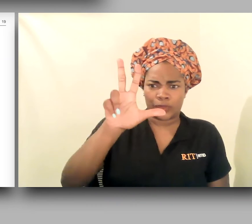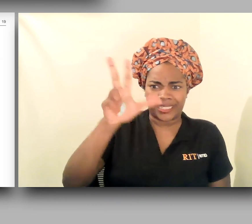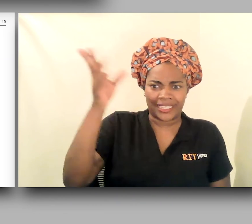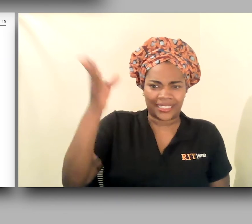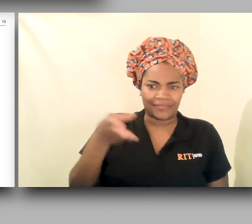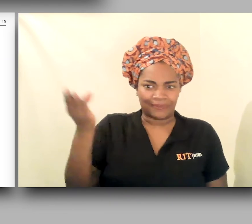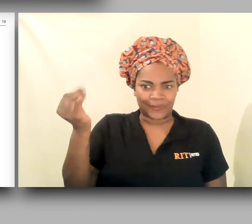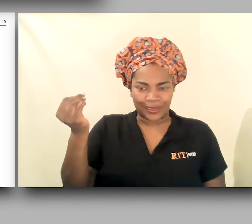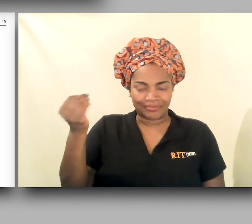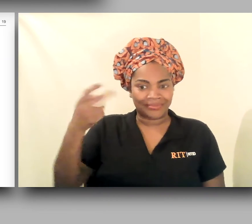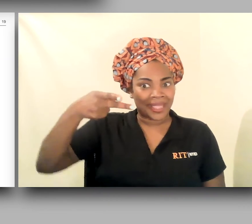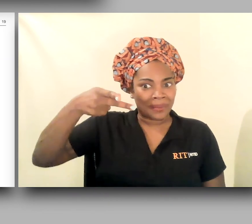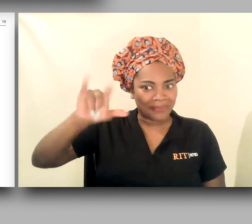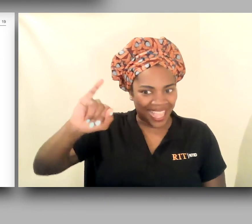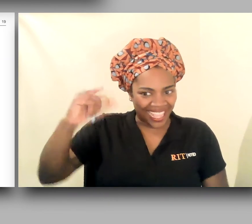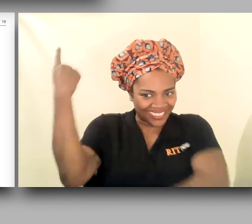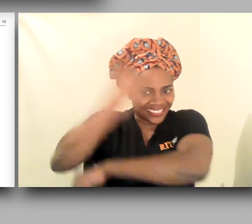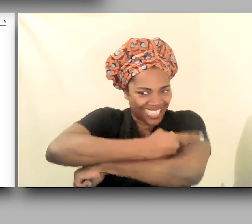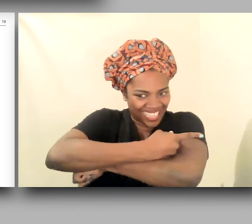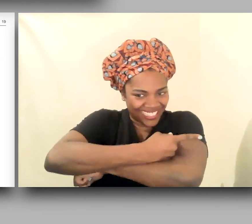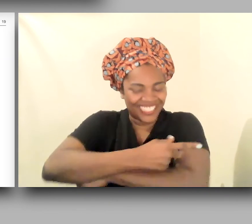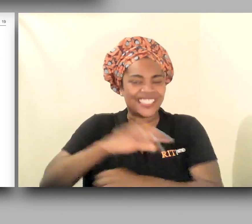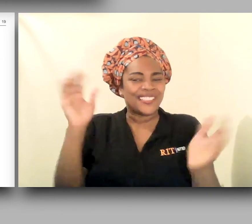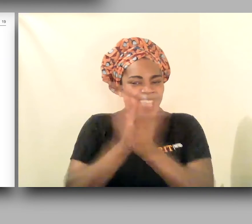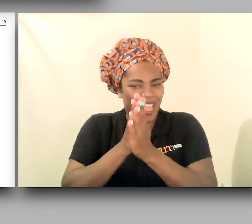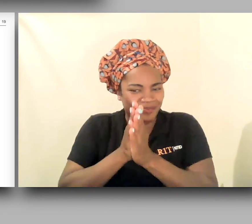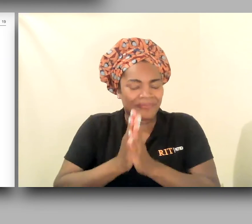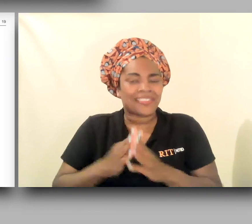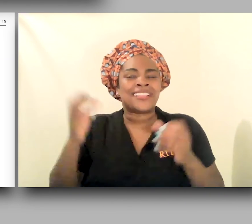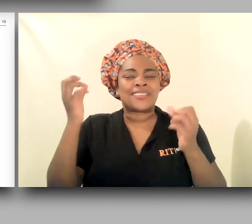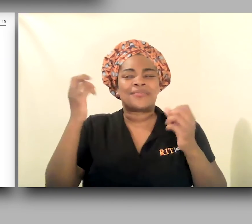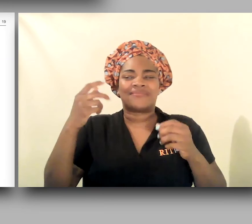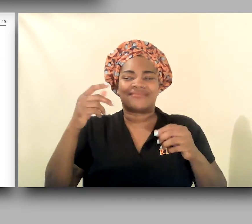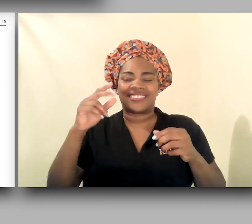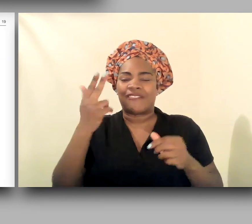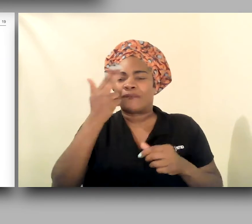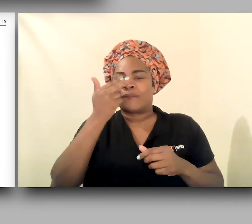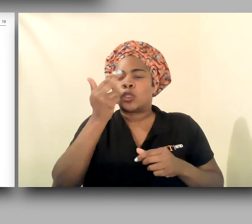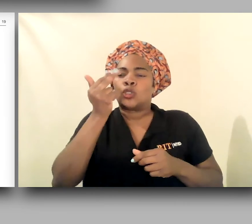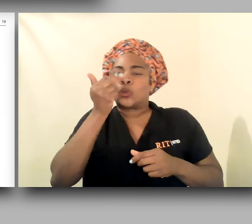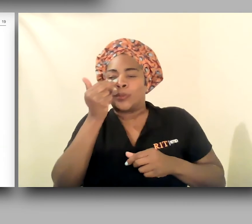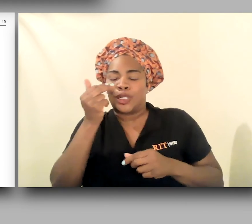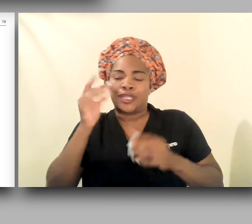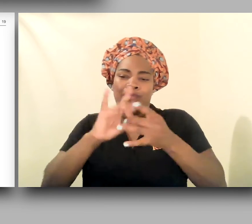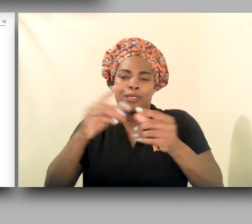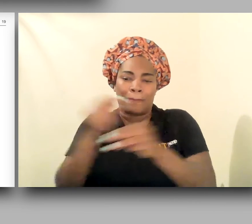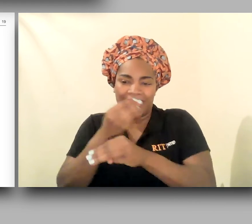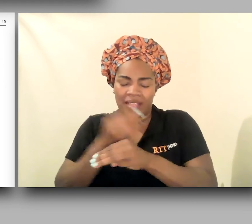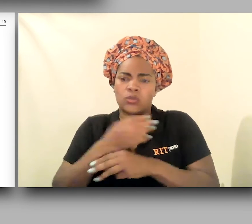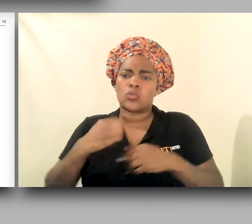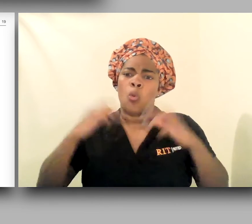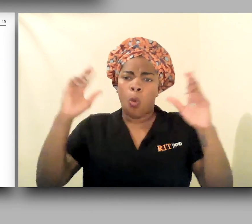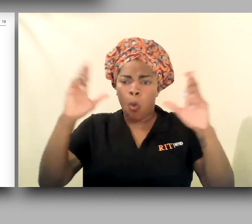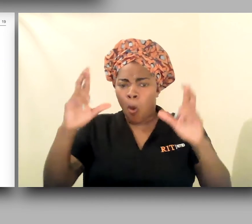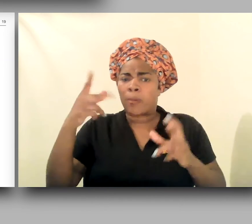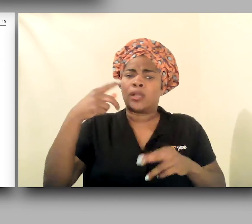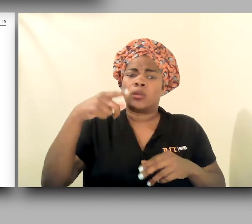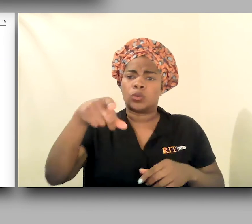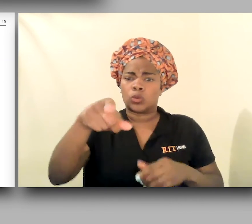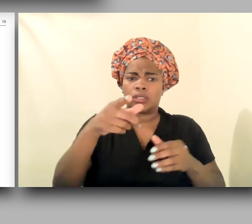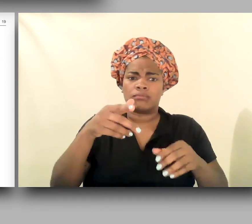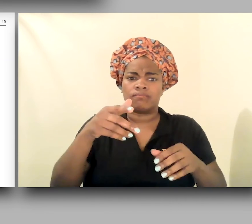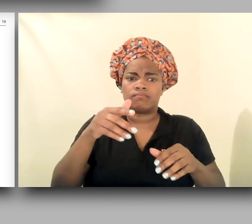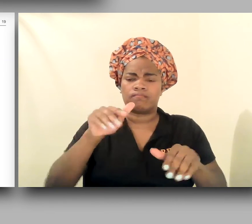3-4-14, so it's kind of like Pi Day. Remember 3.41 for Pi? We're using that, and we're